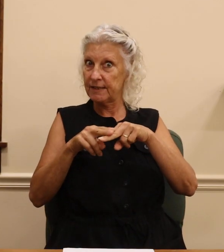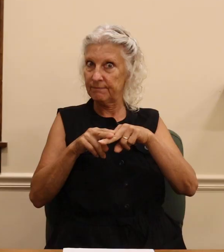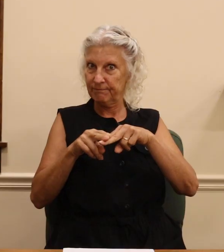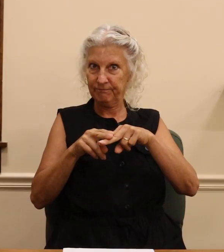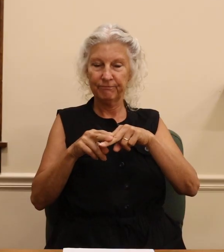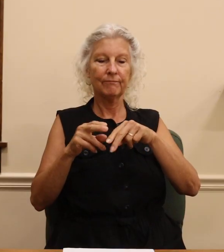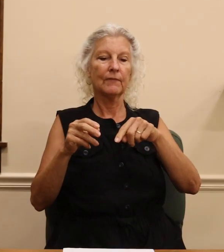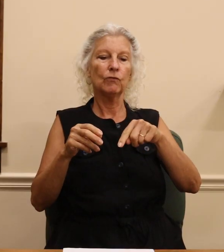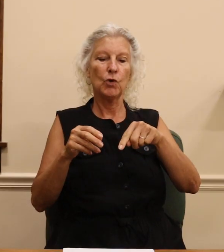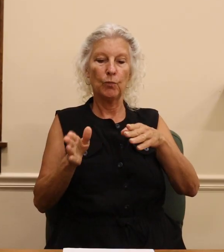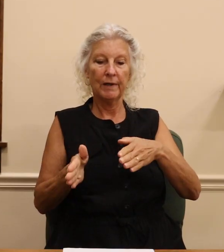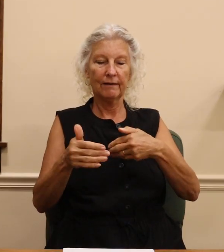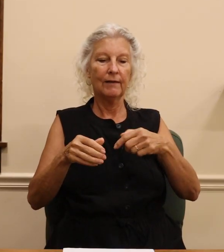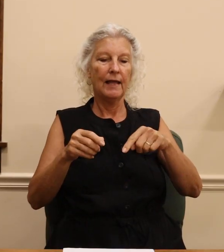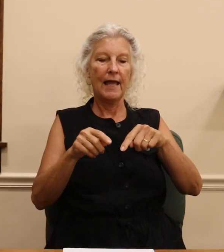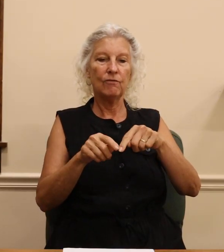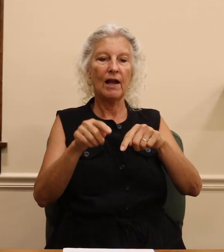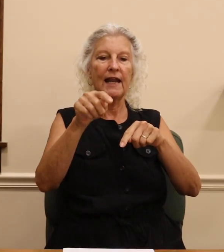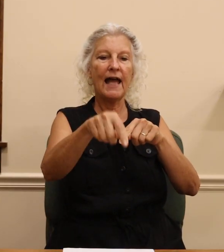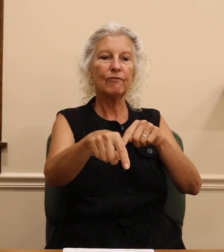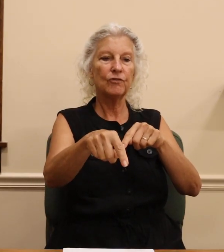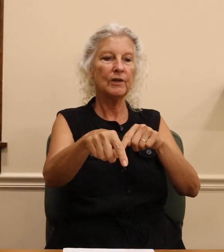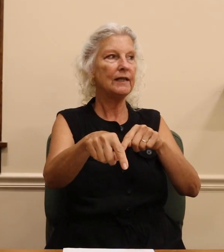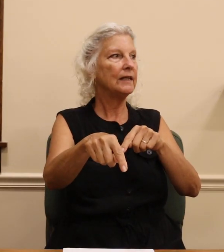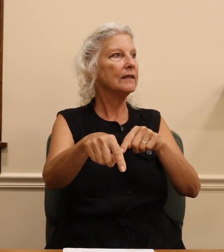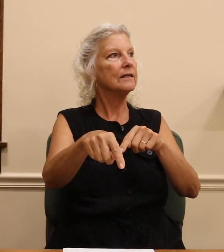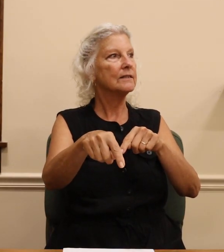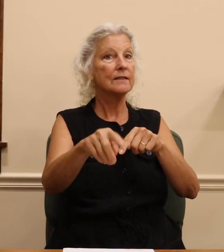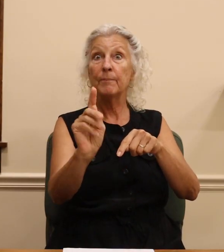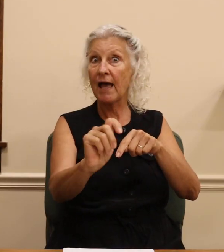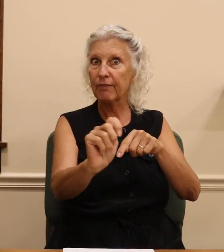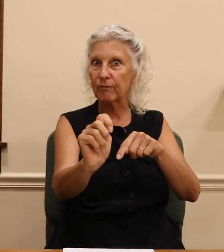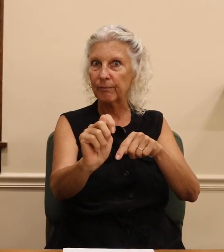train room, and right after it is the bathroom.